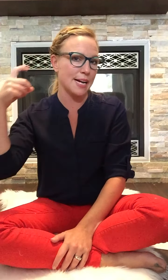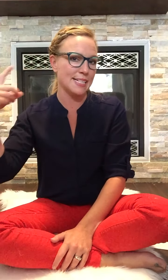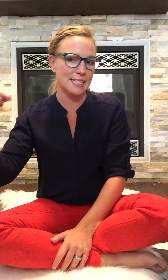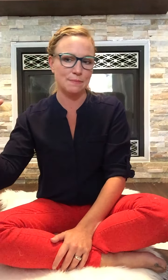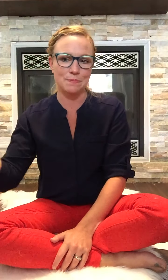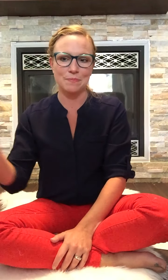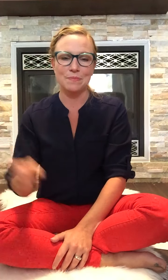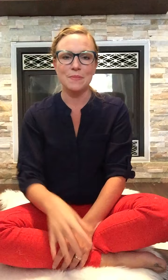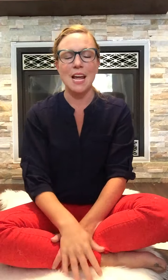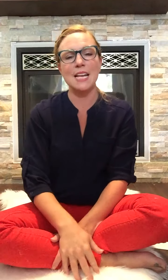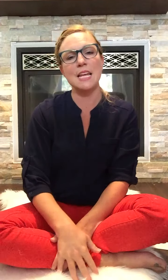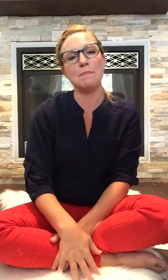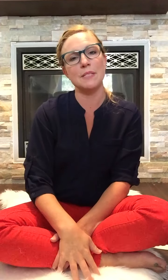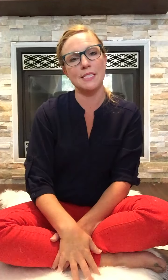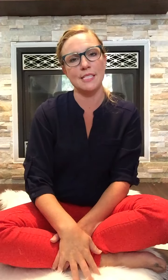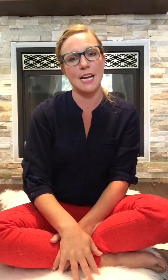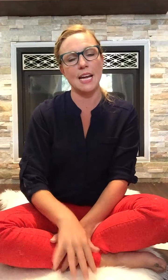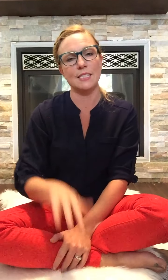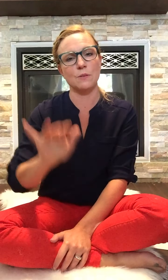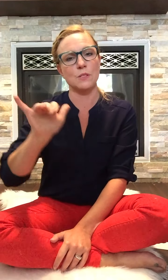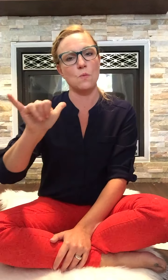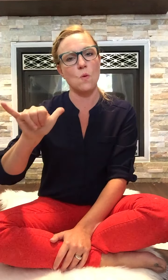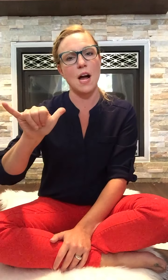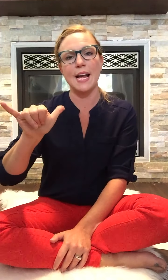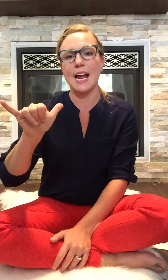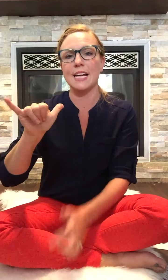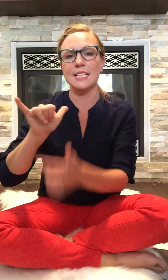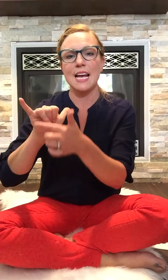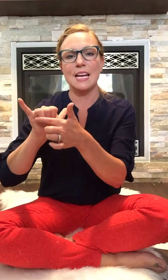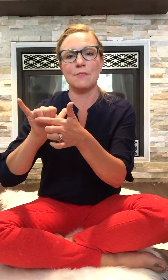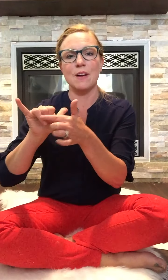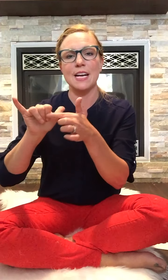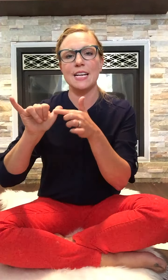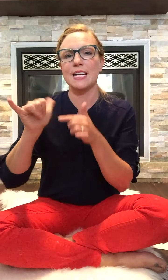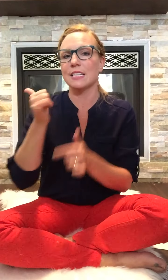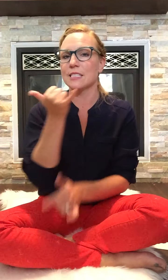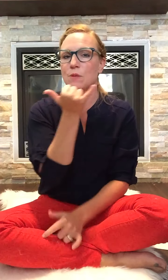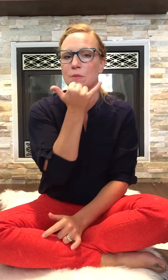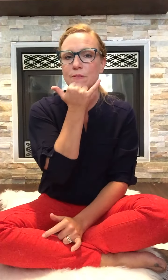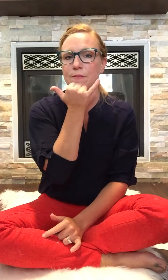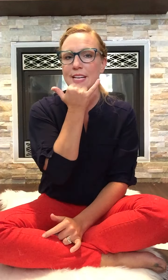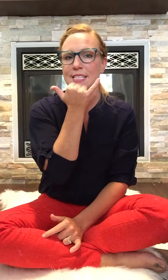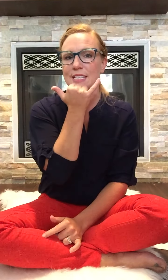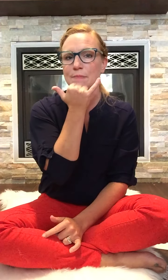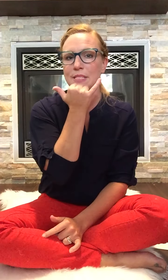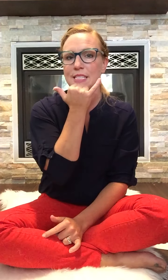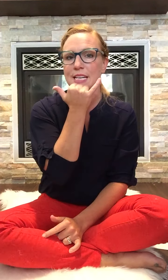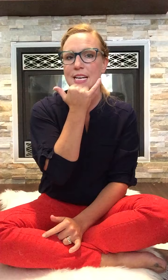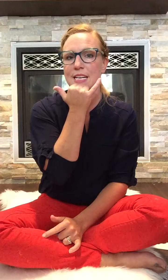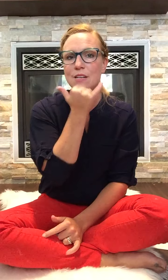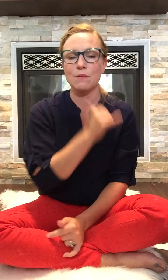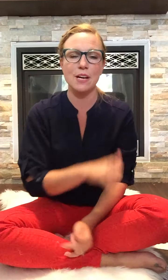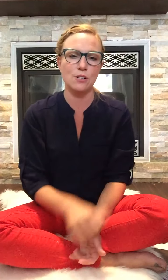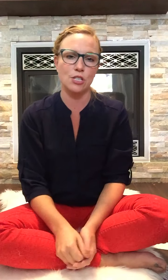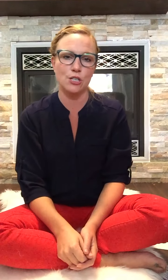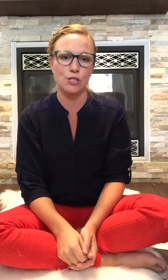mind. And then mistake. So it's a Y hand. And right here is what will fit mistake right onto your